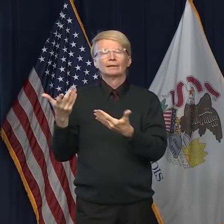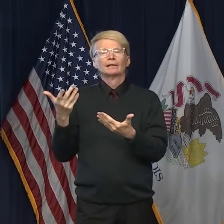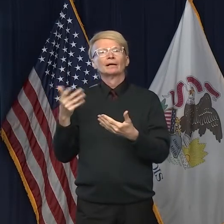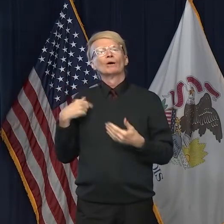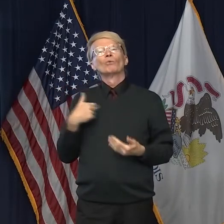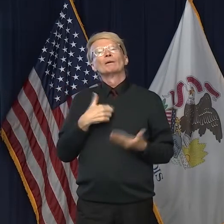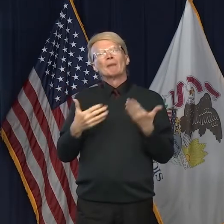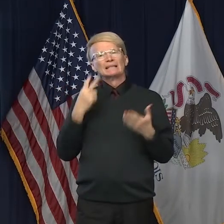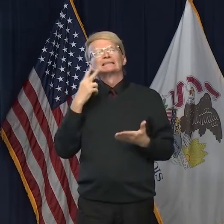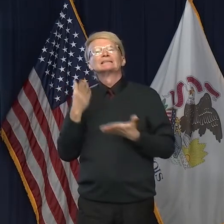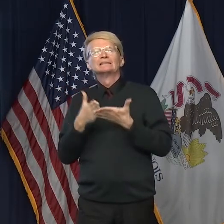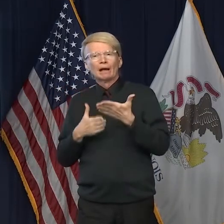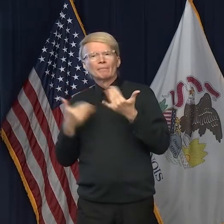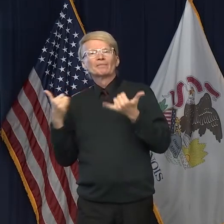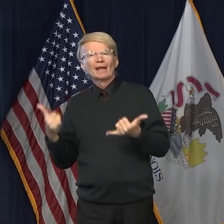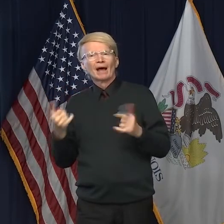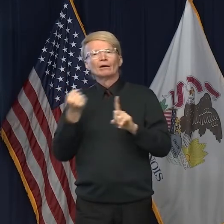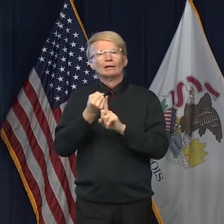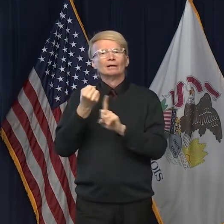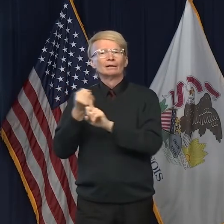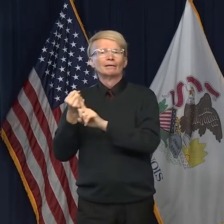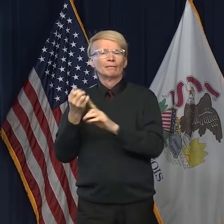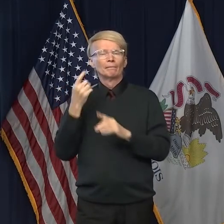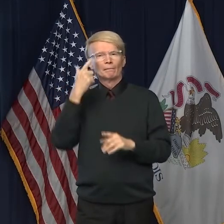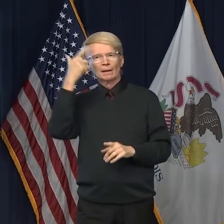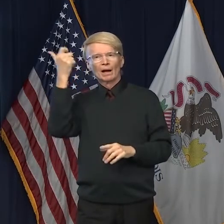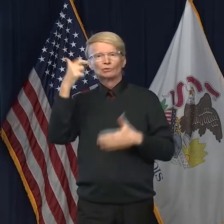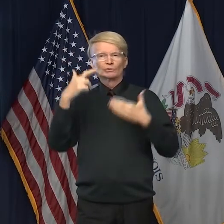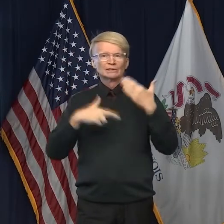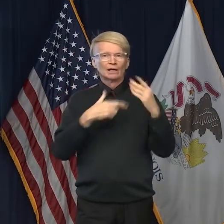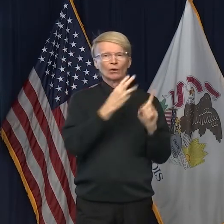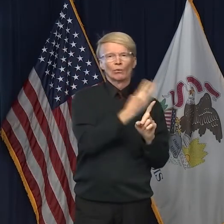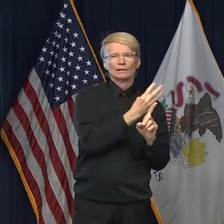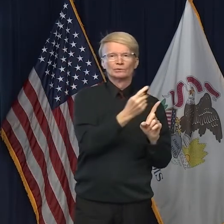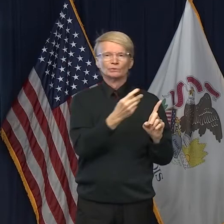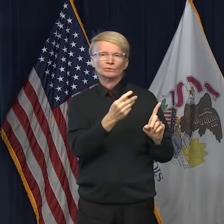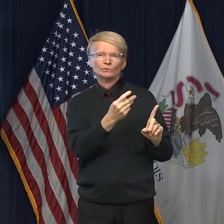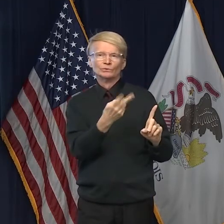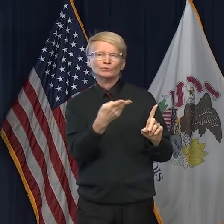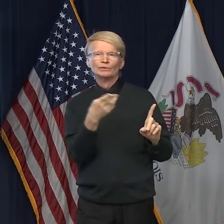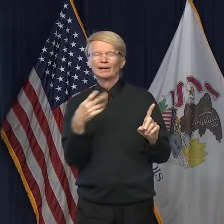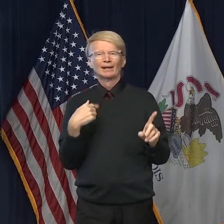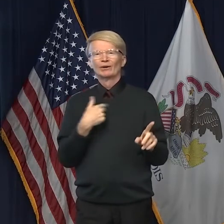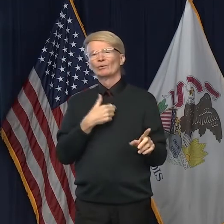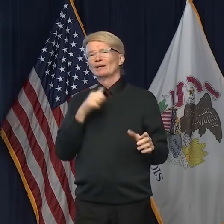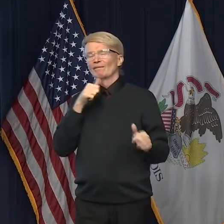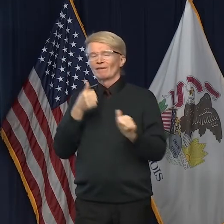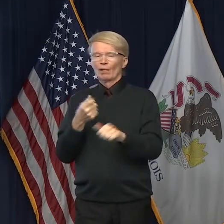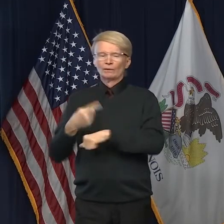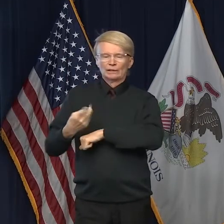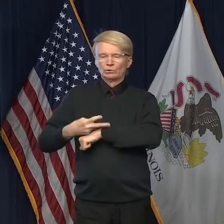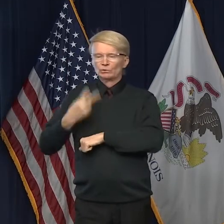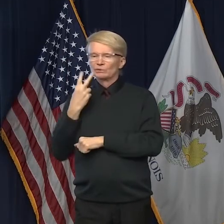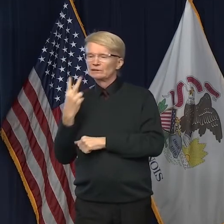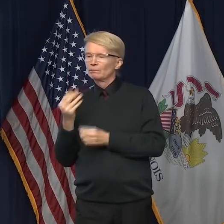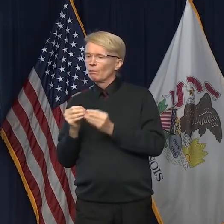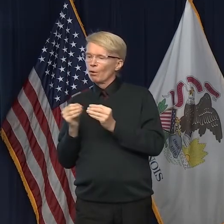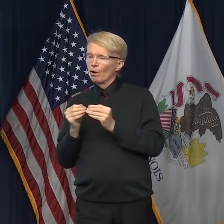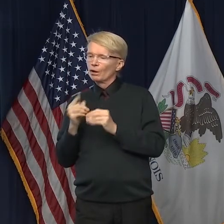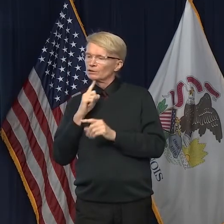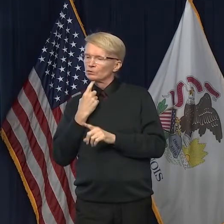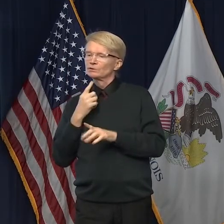cases compared to the previous days, but, we don't like to follow a day or two. We like to see trends. But definitely the end of